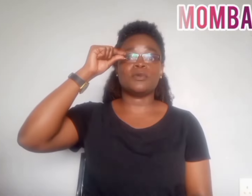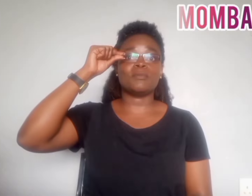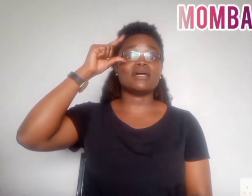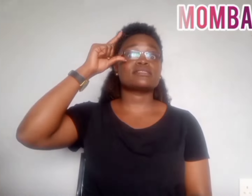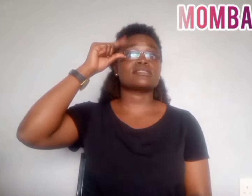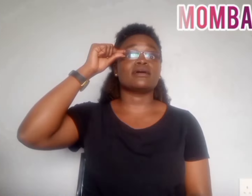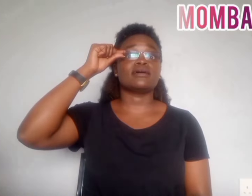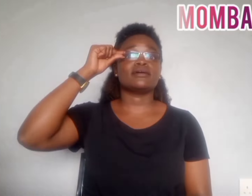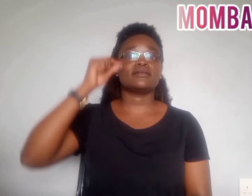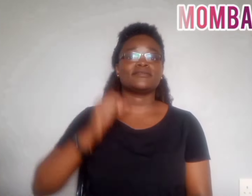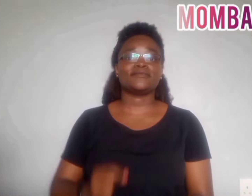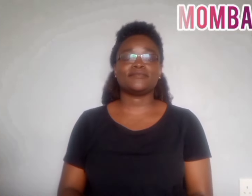Mombasa.